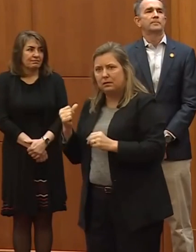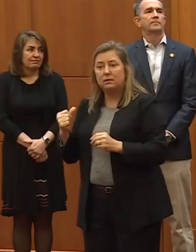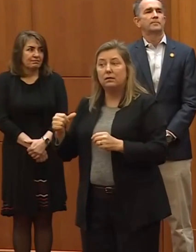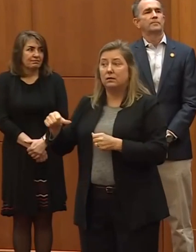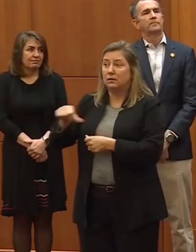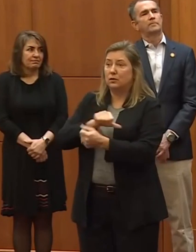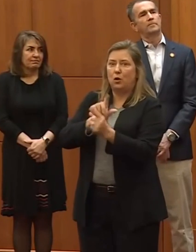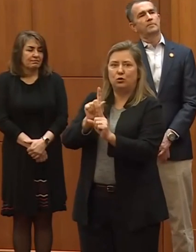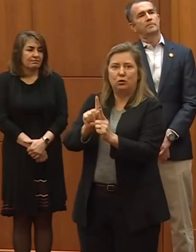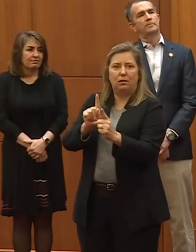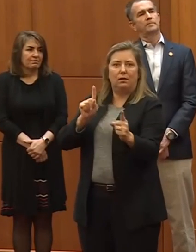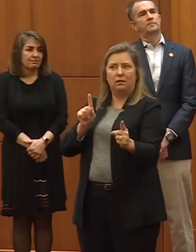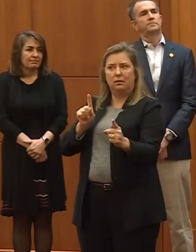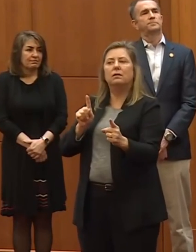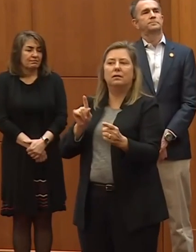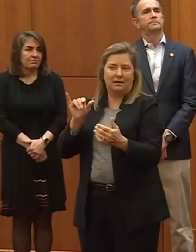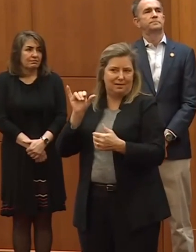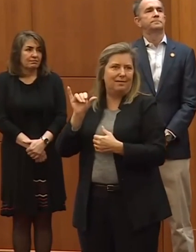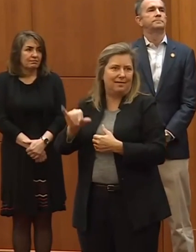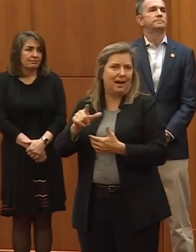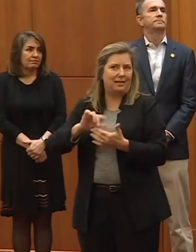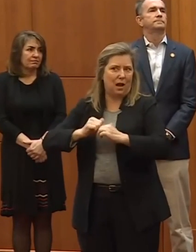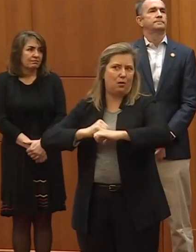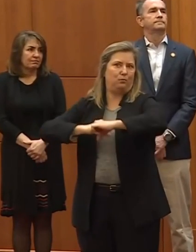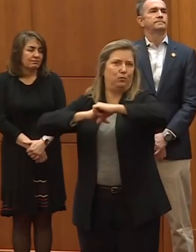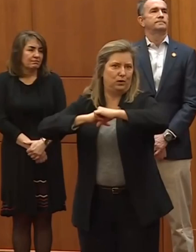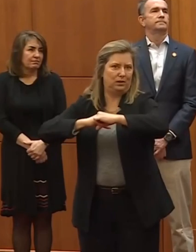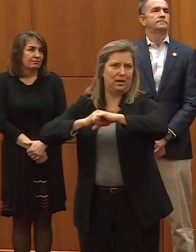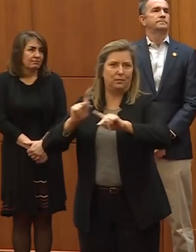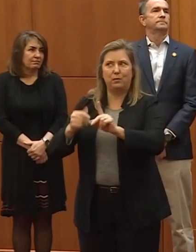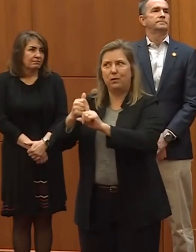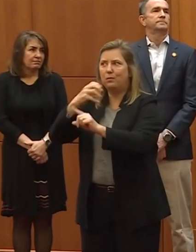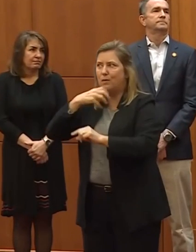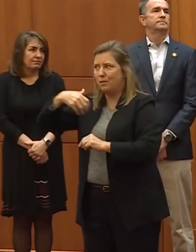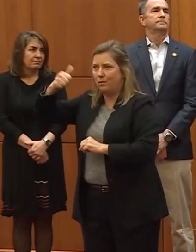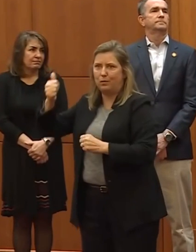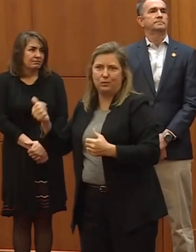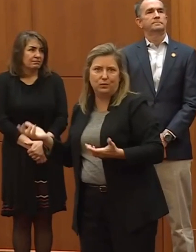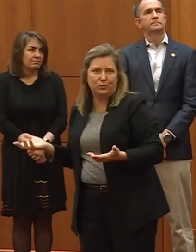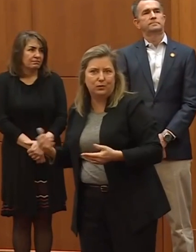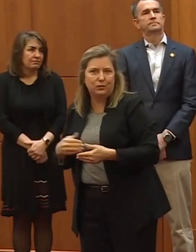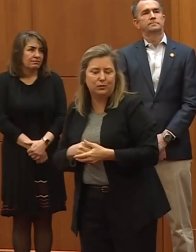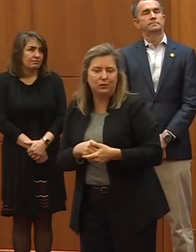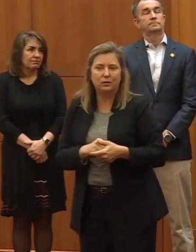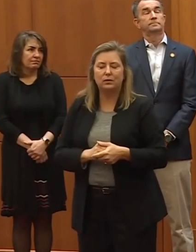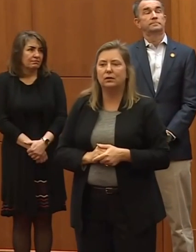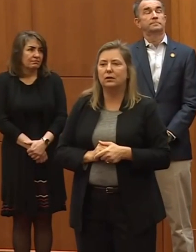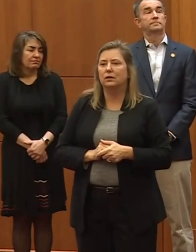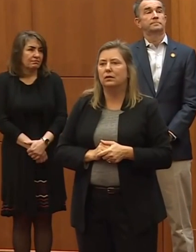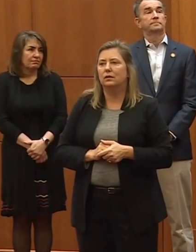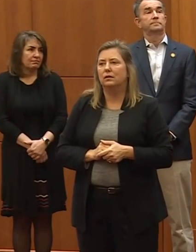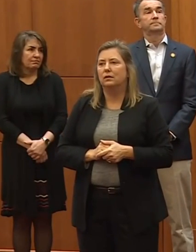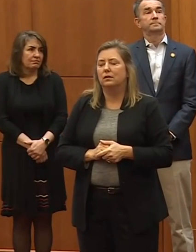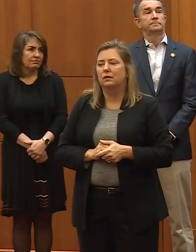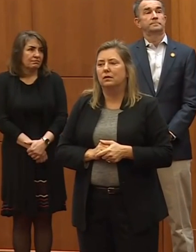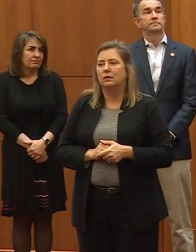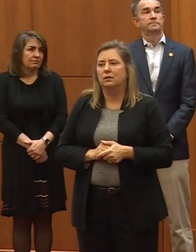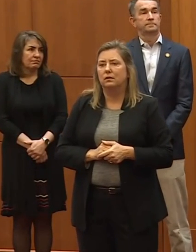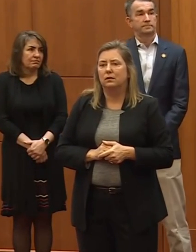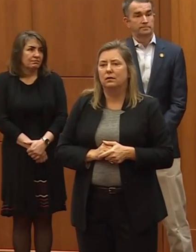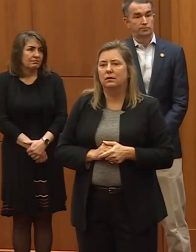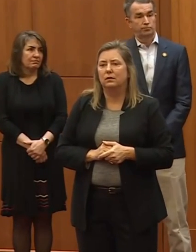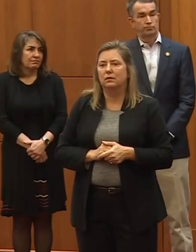social distancing on your part will protect our elderly. It's also important to know